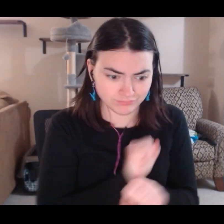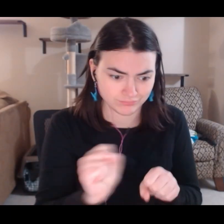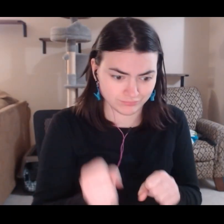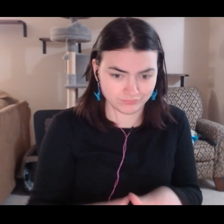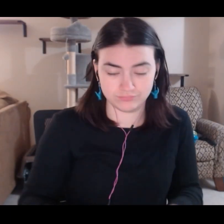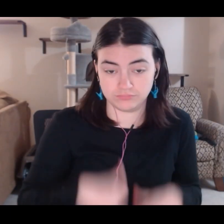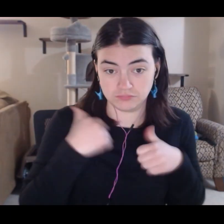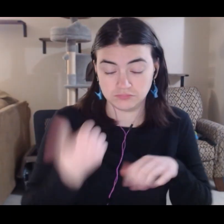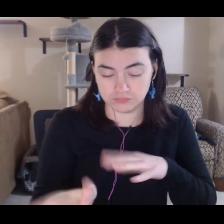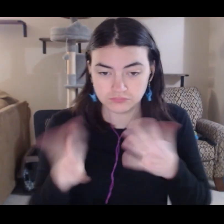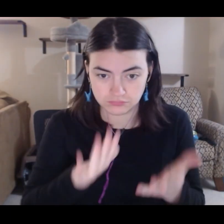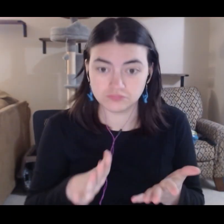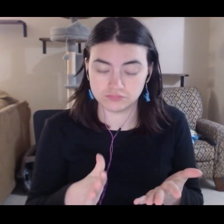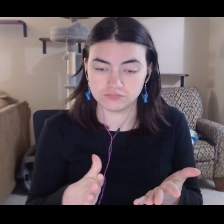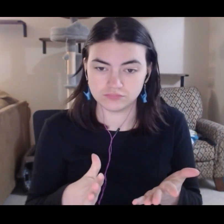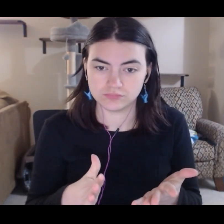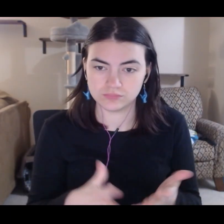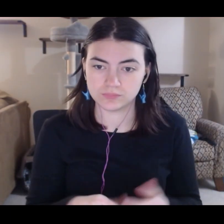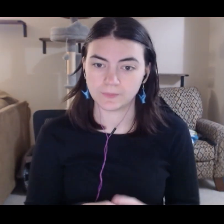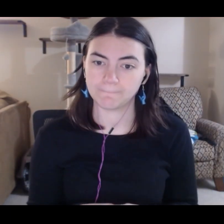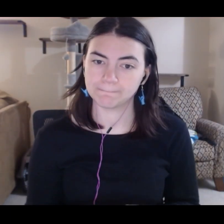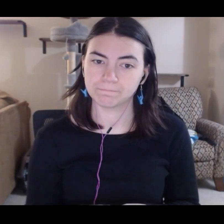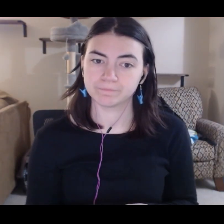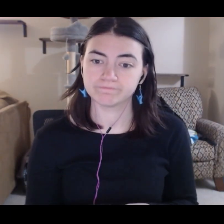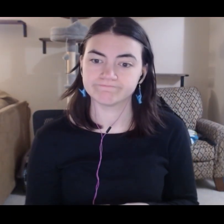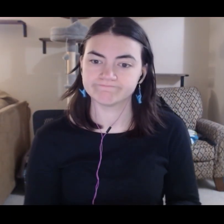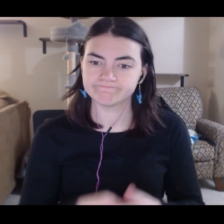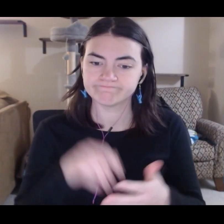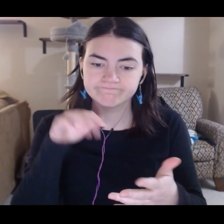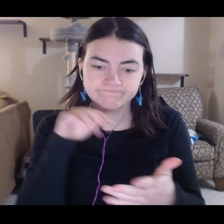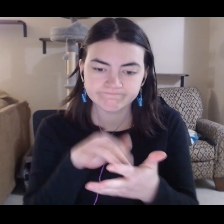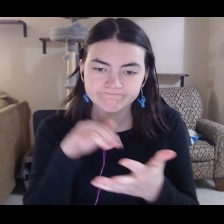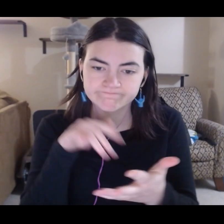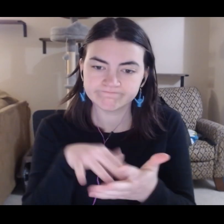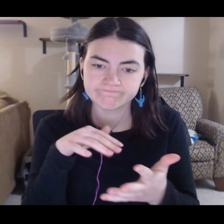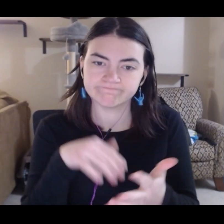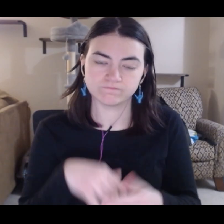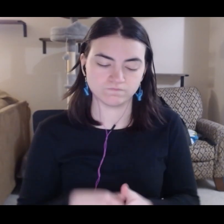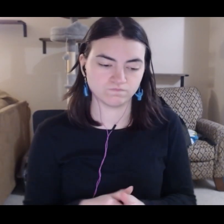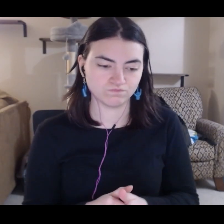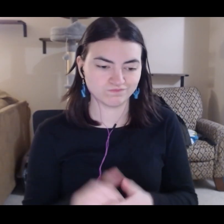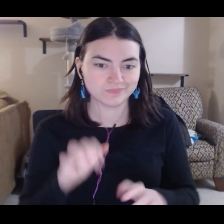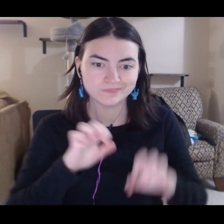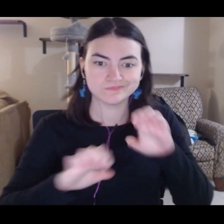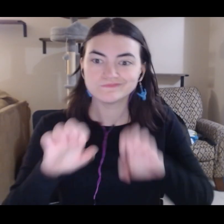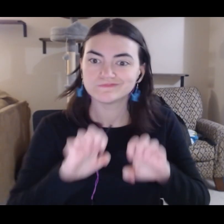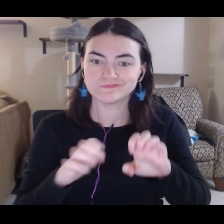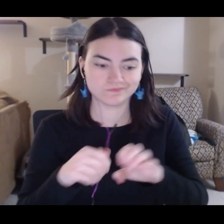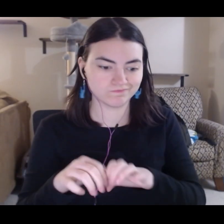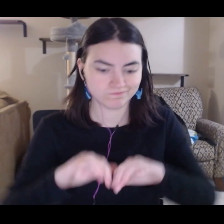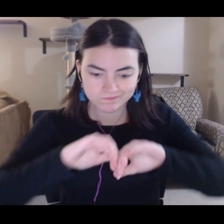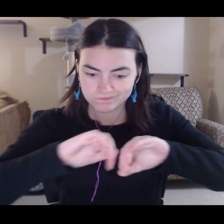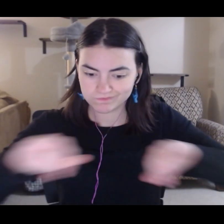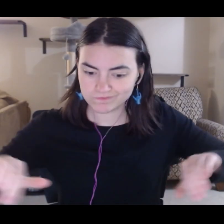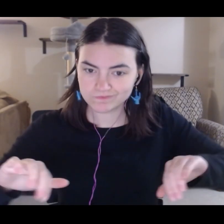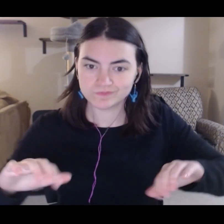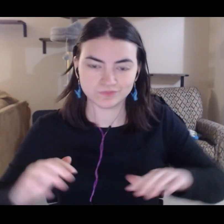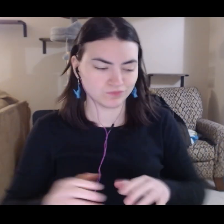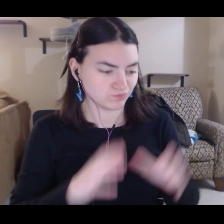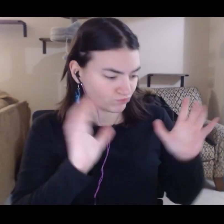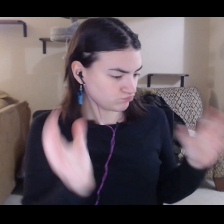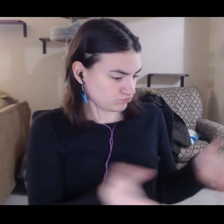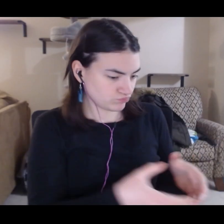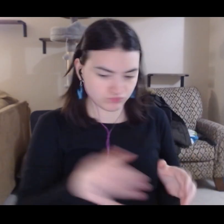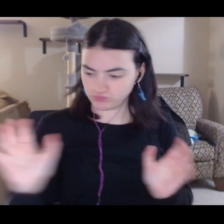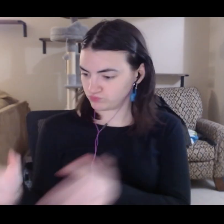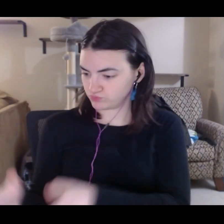a 2006 research study took a class of surgical residents learning to suture arteries and split them into two